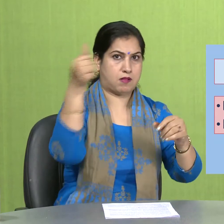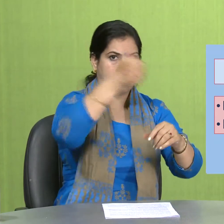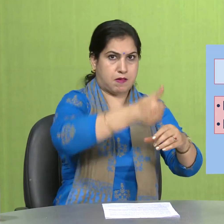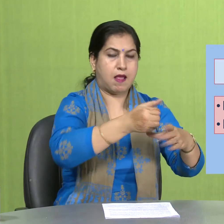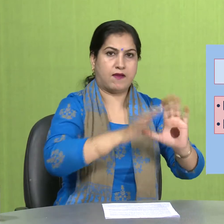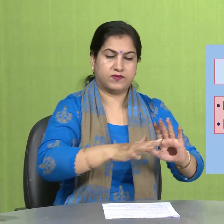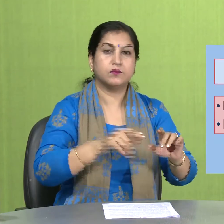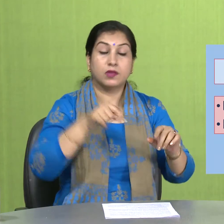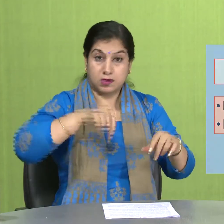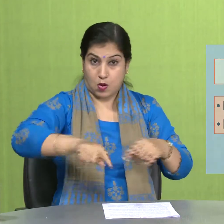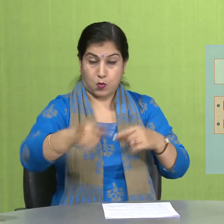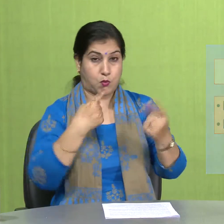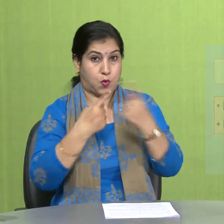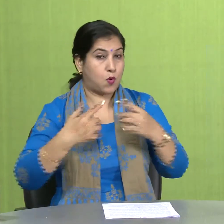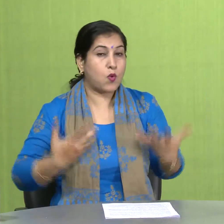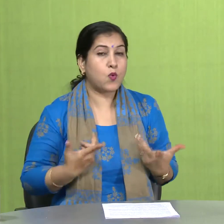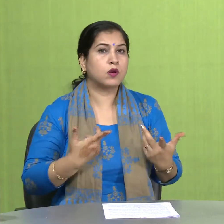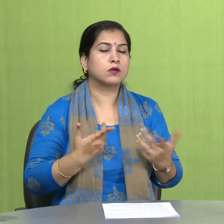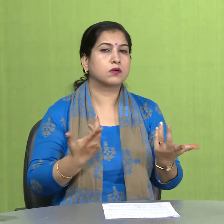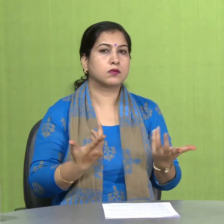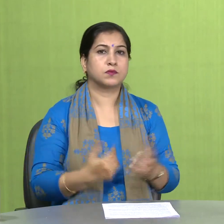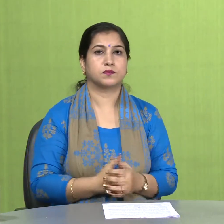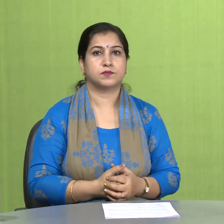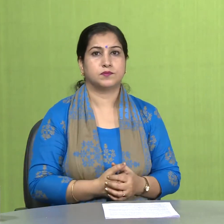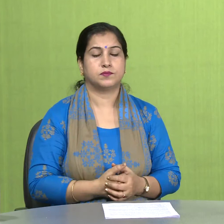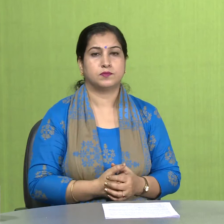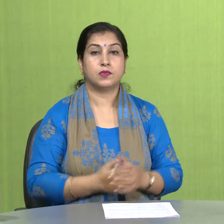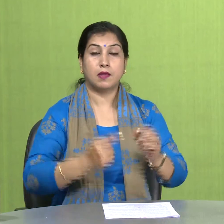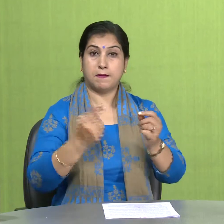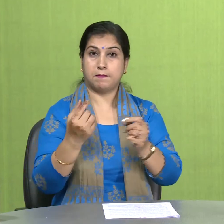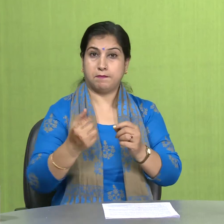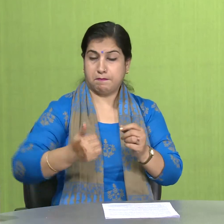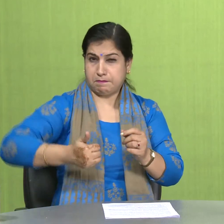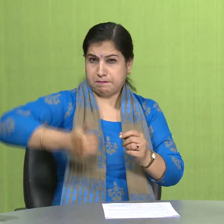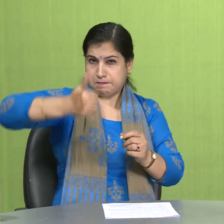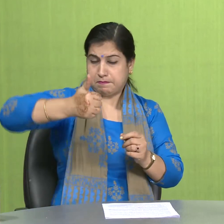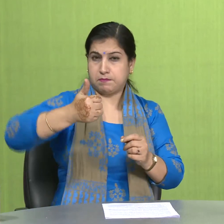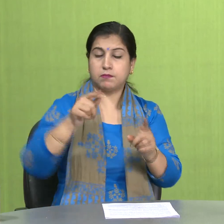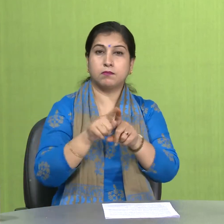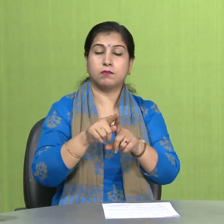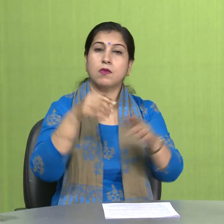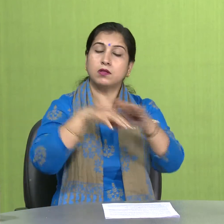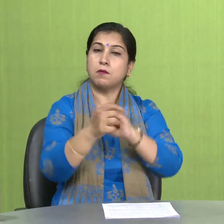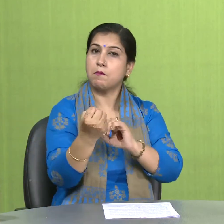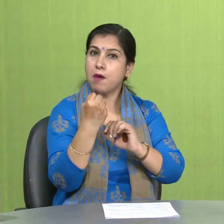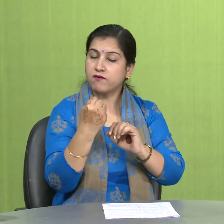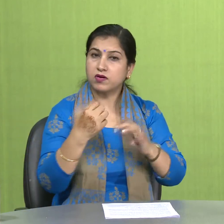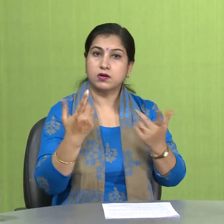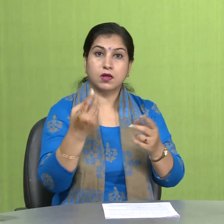We shall now discuss the composition, the powers, functions of both the